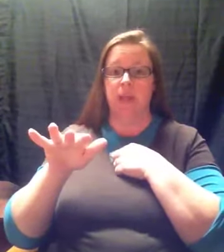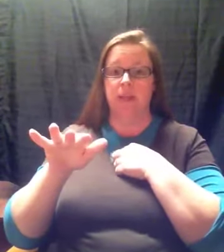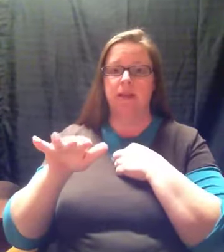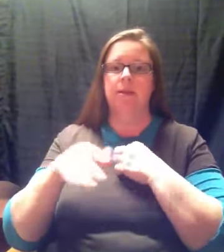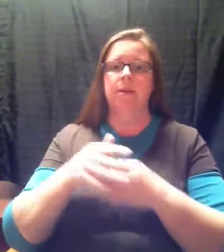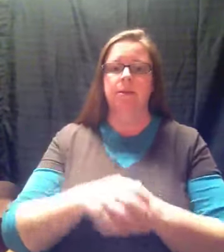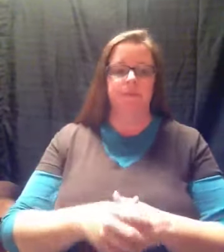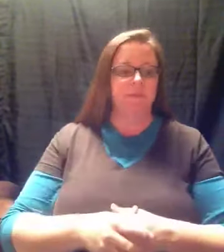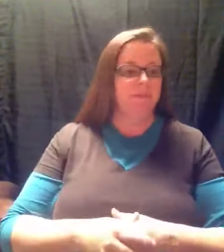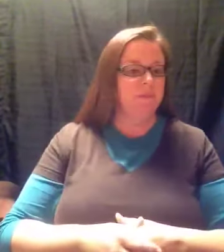spelling.